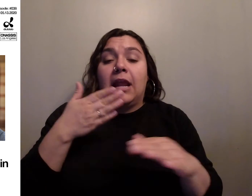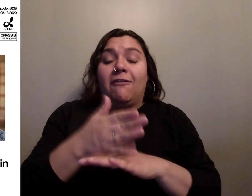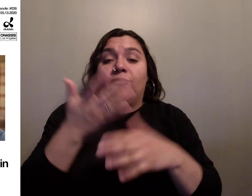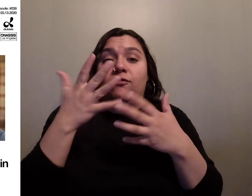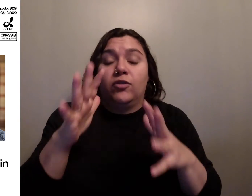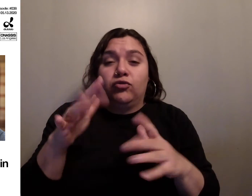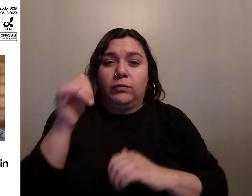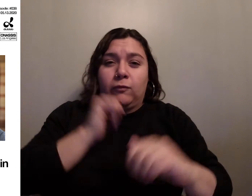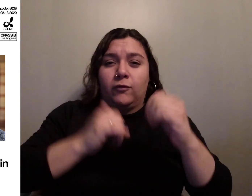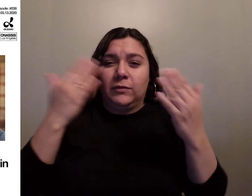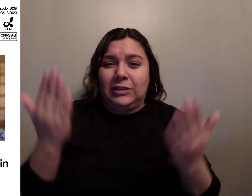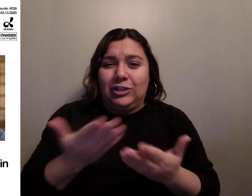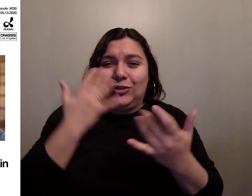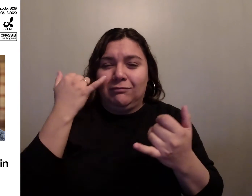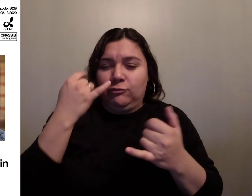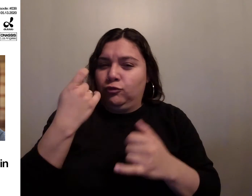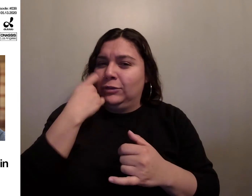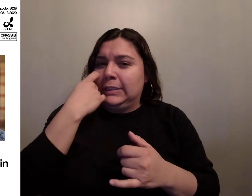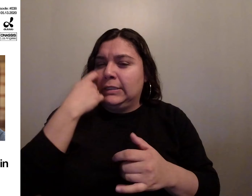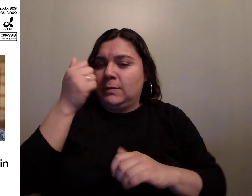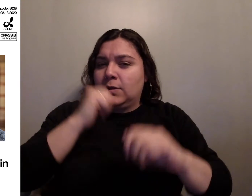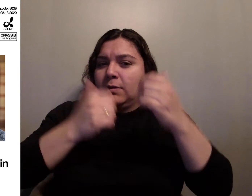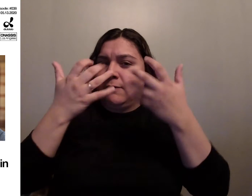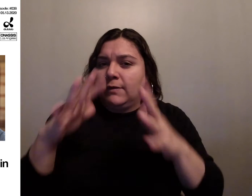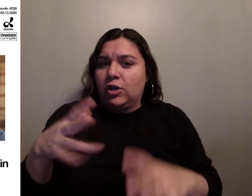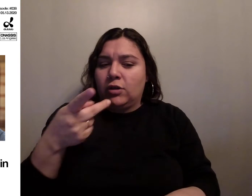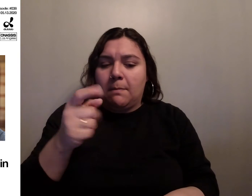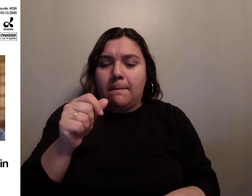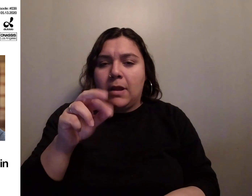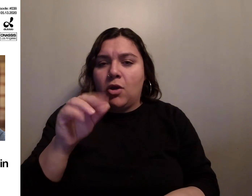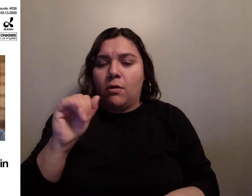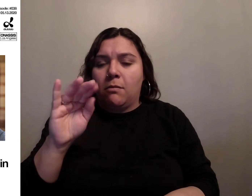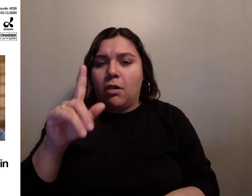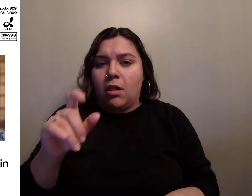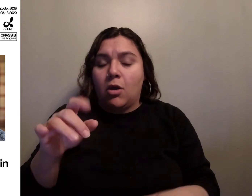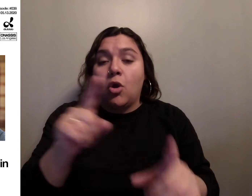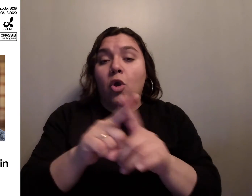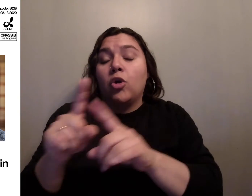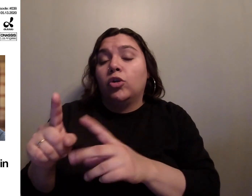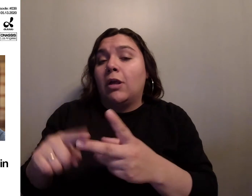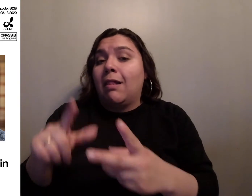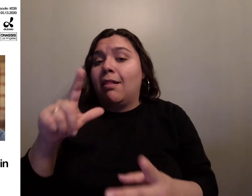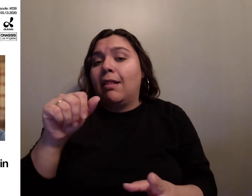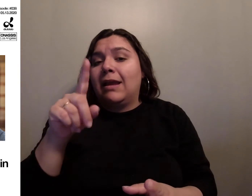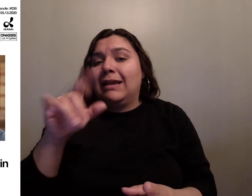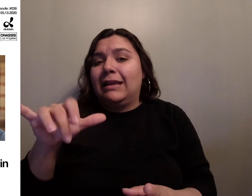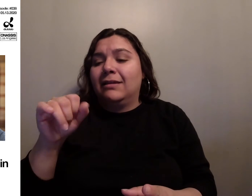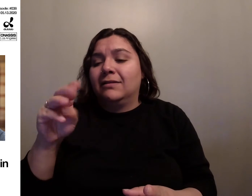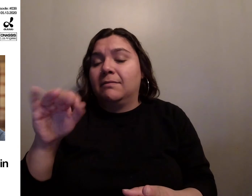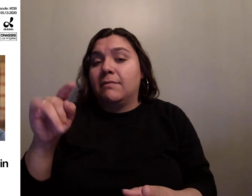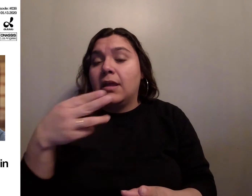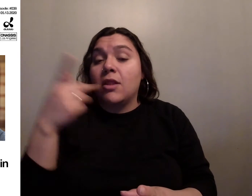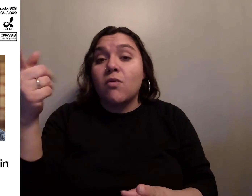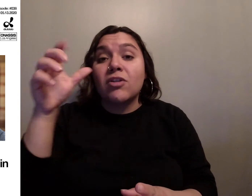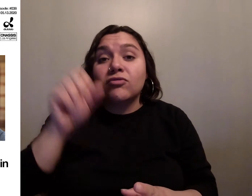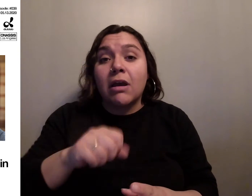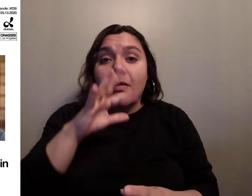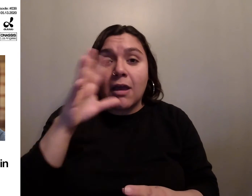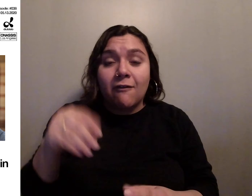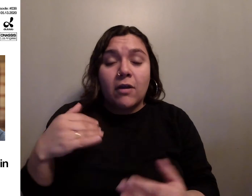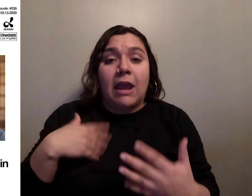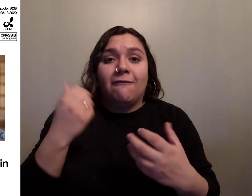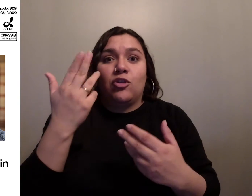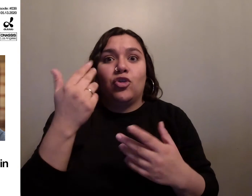The reality is, after Toshi's performance here with Parable, and after Ladysmith returned to South